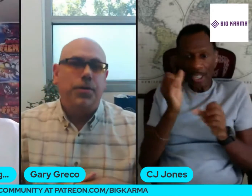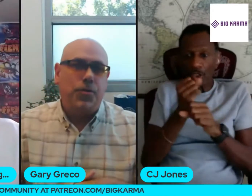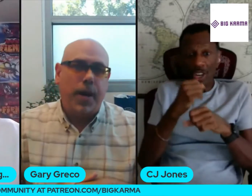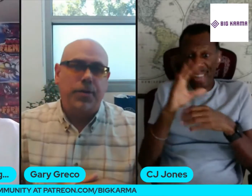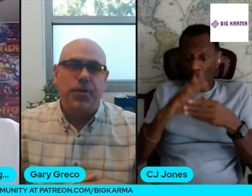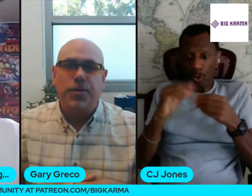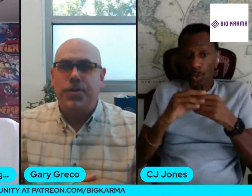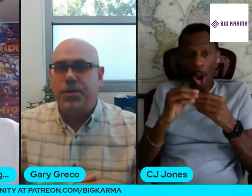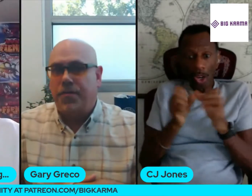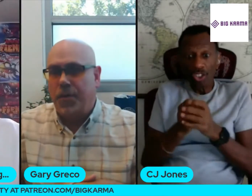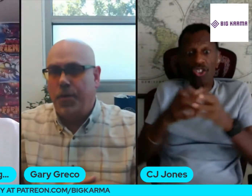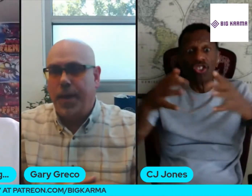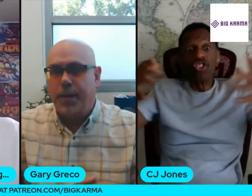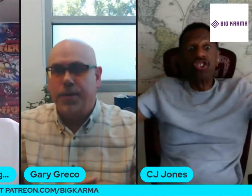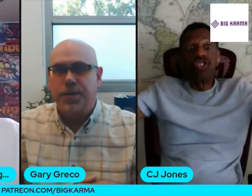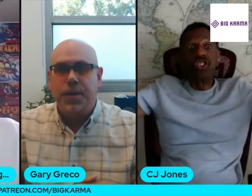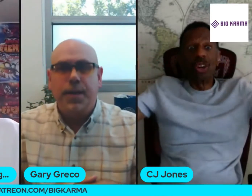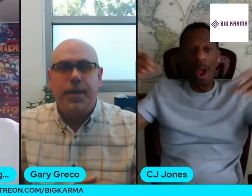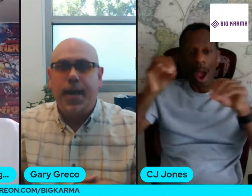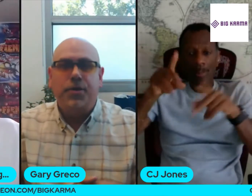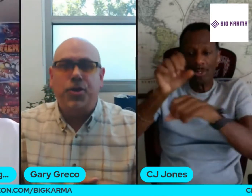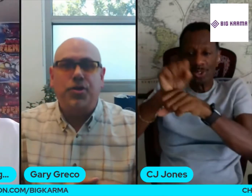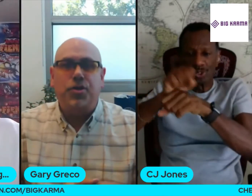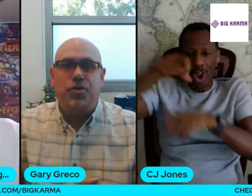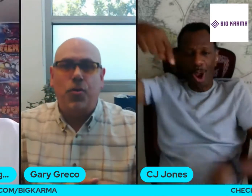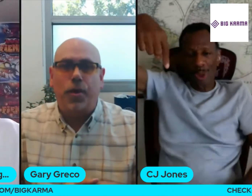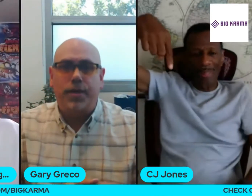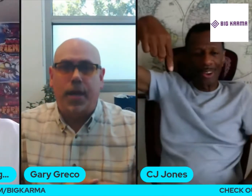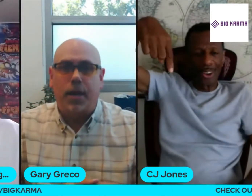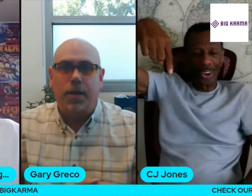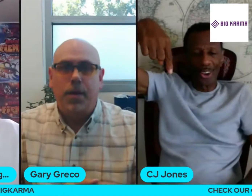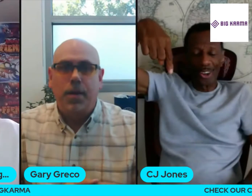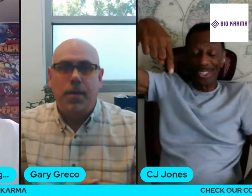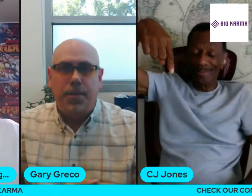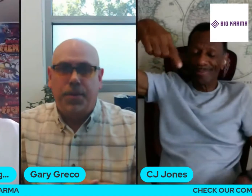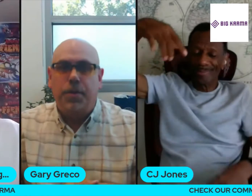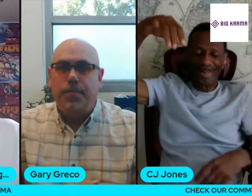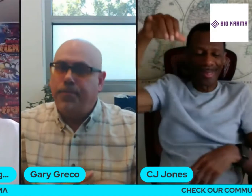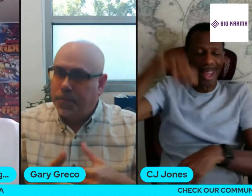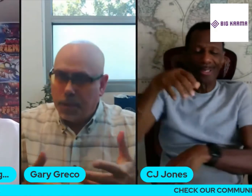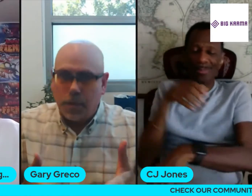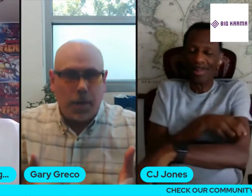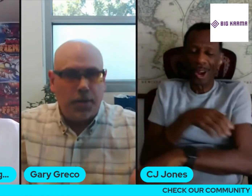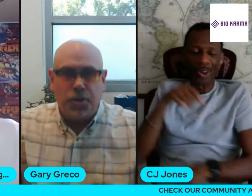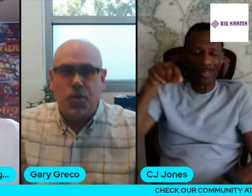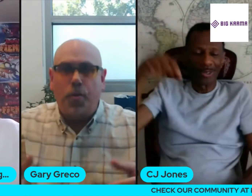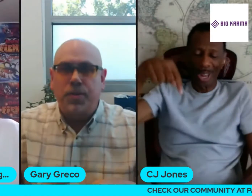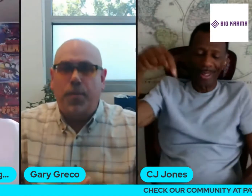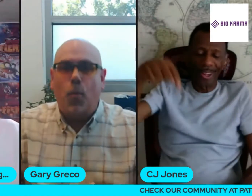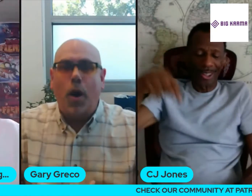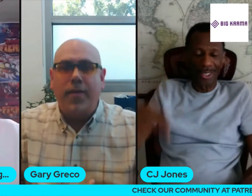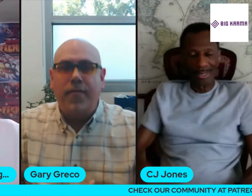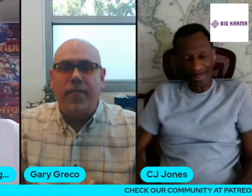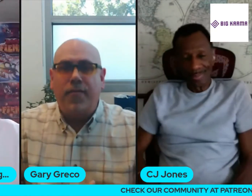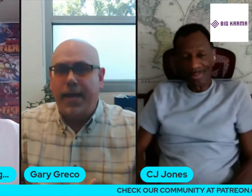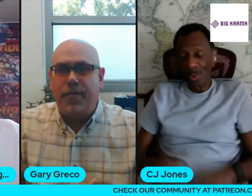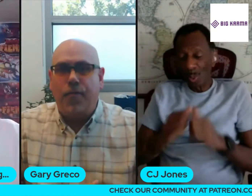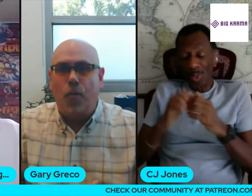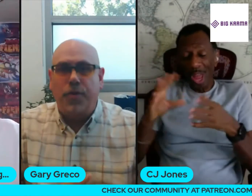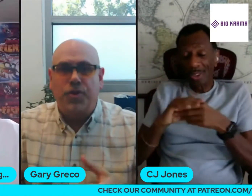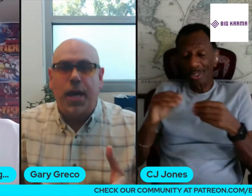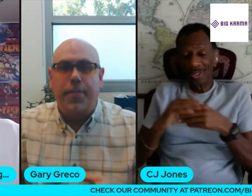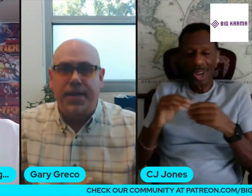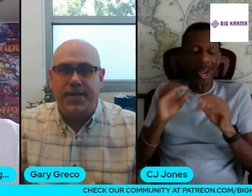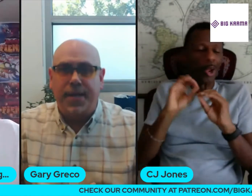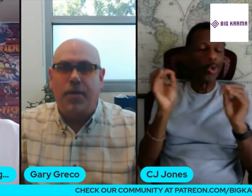writers, directors, filmmakers, not just the storyteller, but it just opens up a wide variety